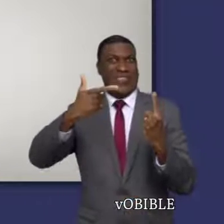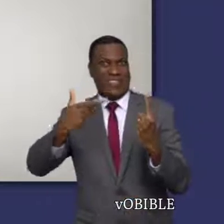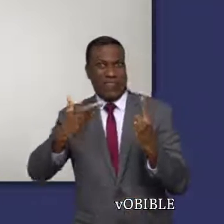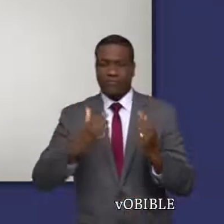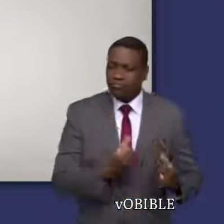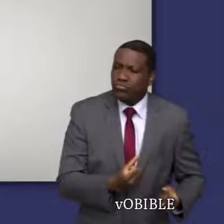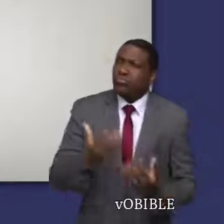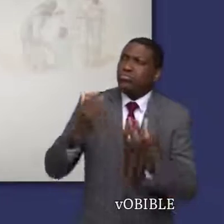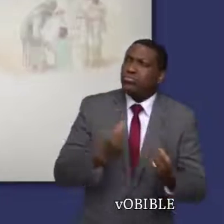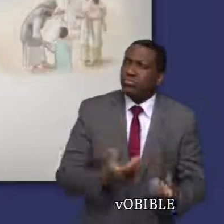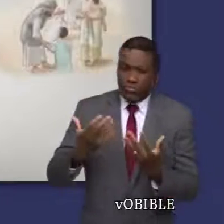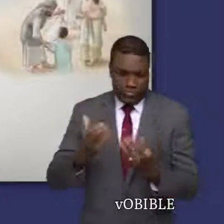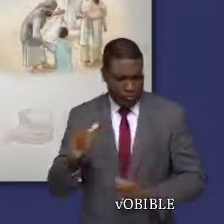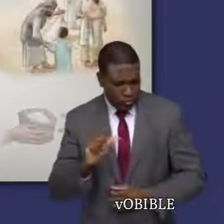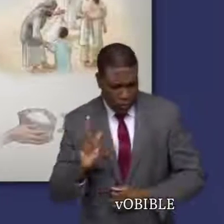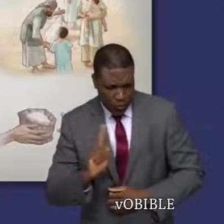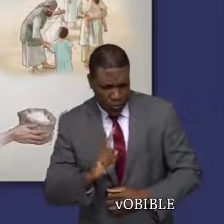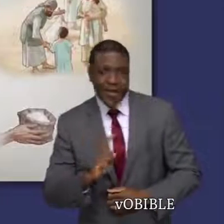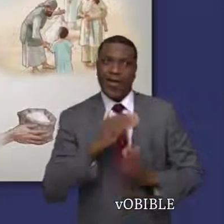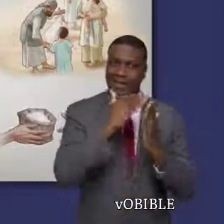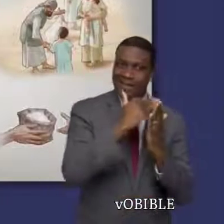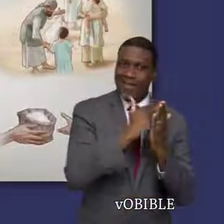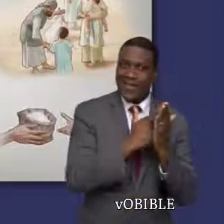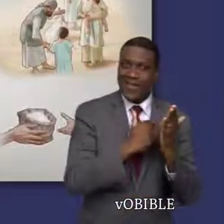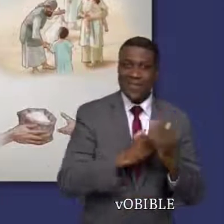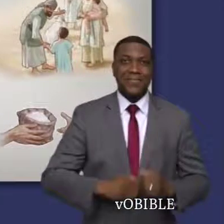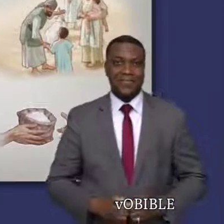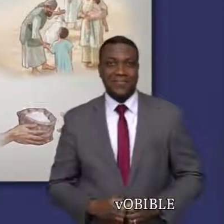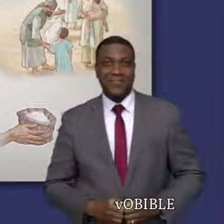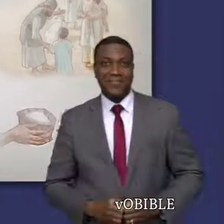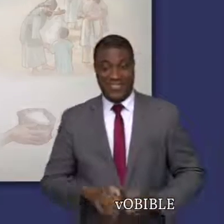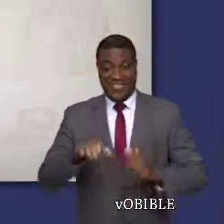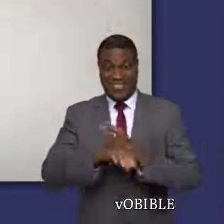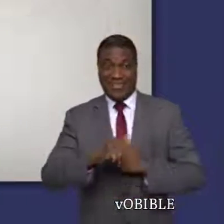Chapters 1 to 7 set out the various laws about offerings to Jehovah.